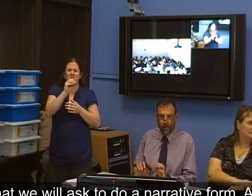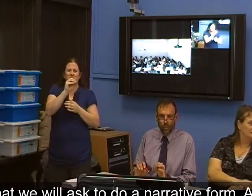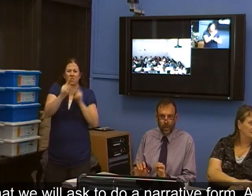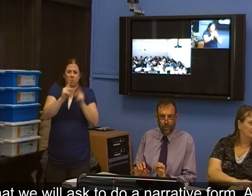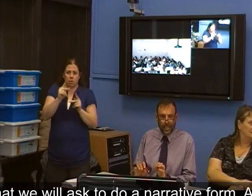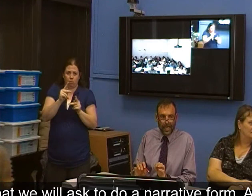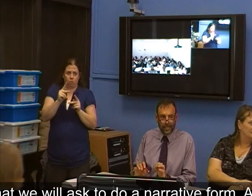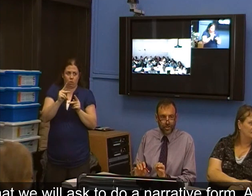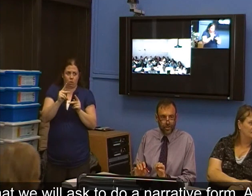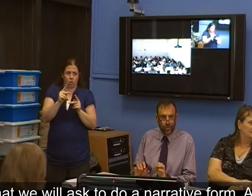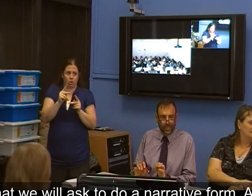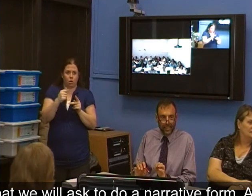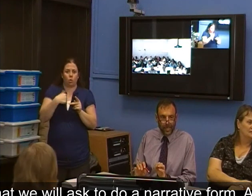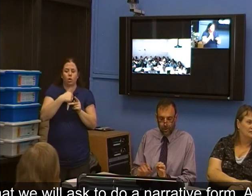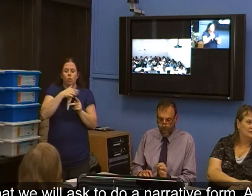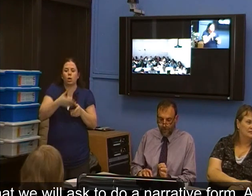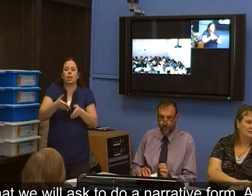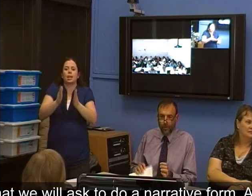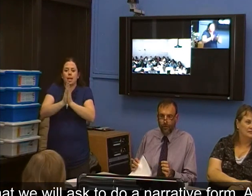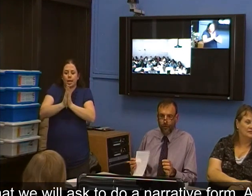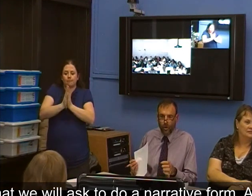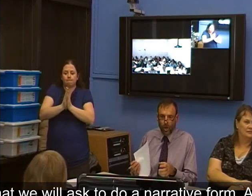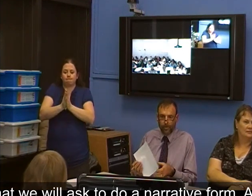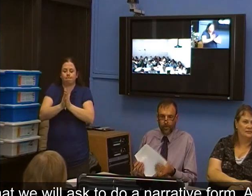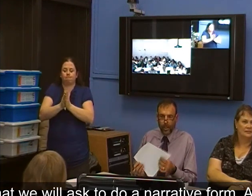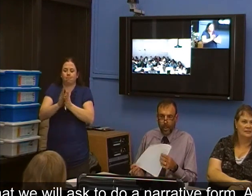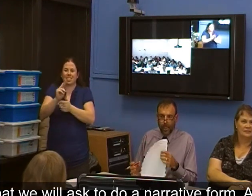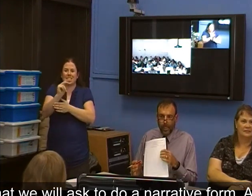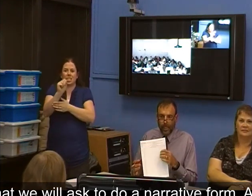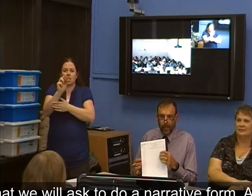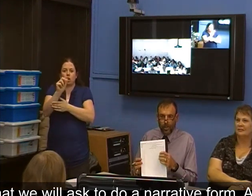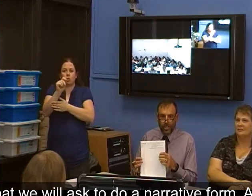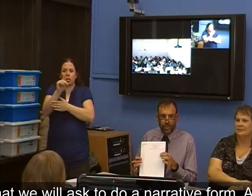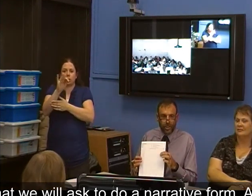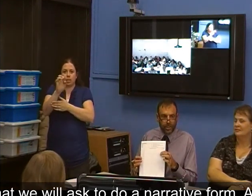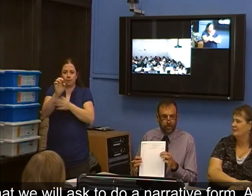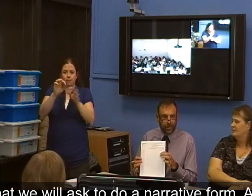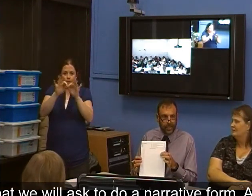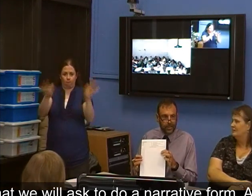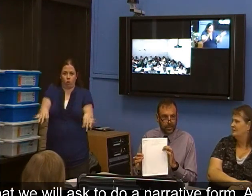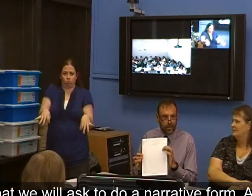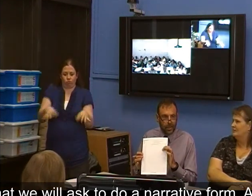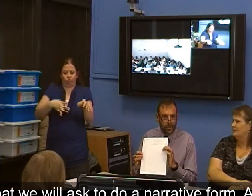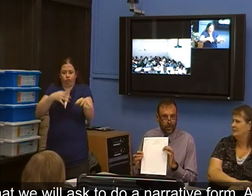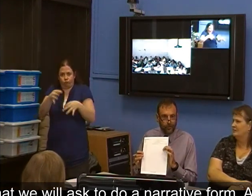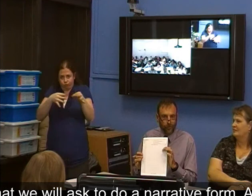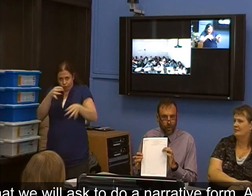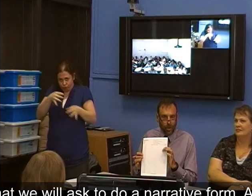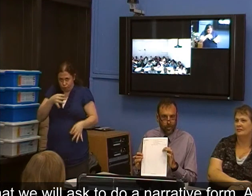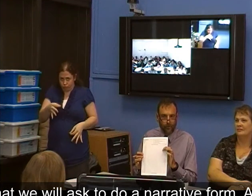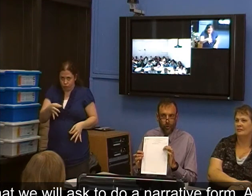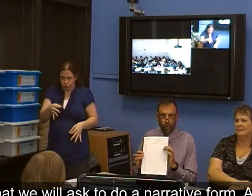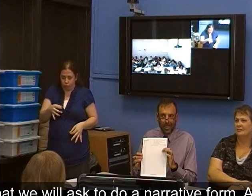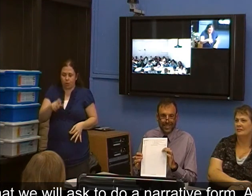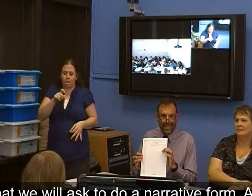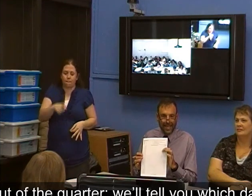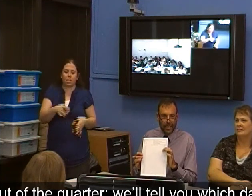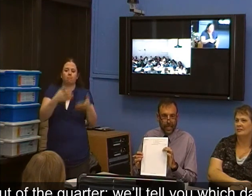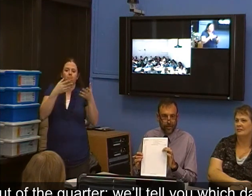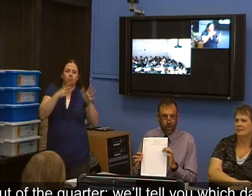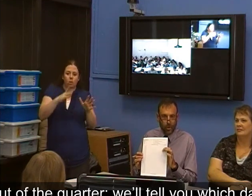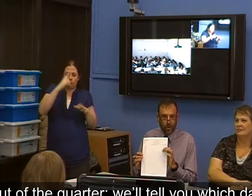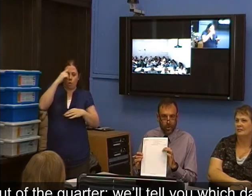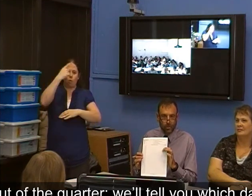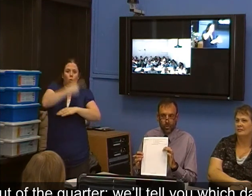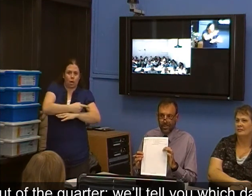we will ask to do a narrative form. And we need you to complete the form for one day out of the